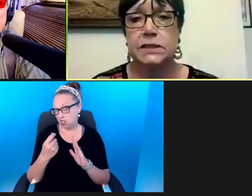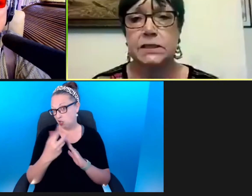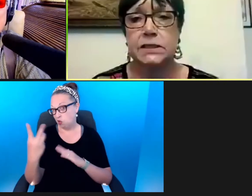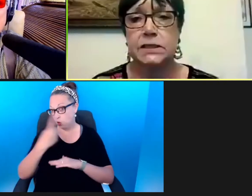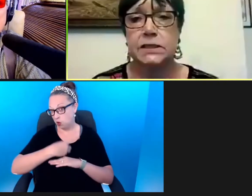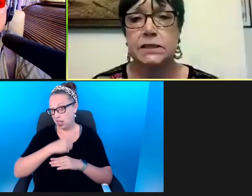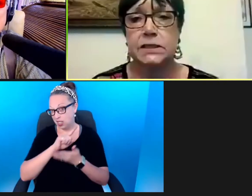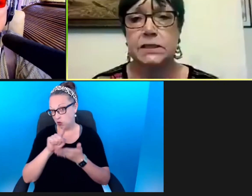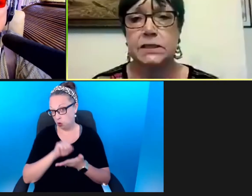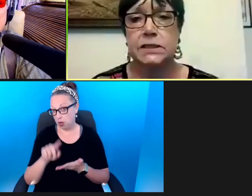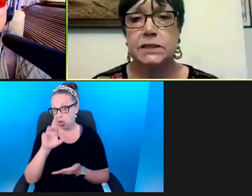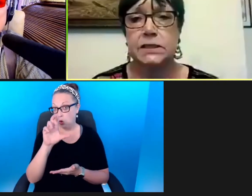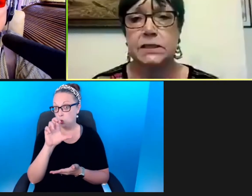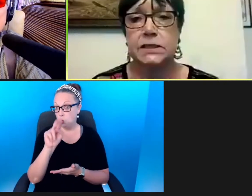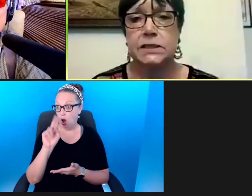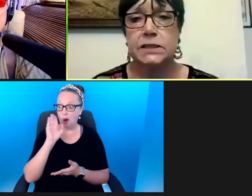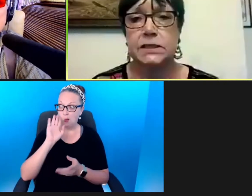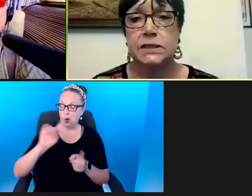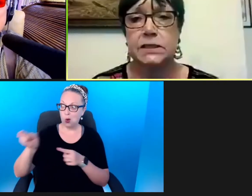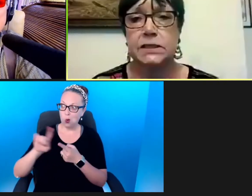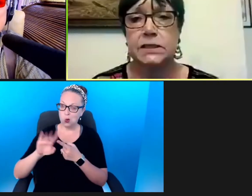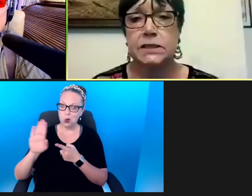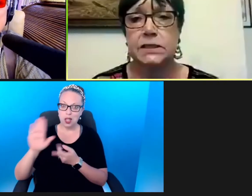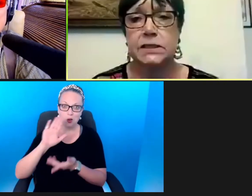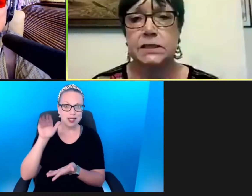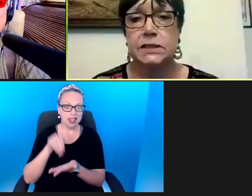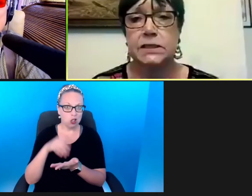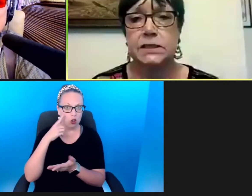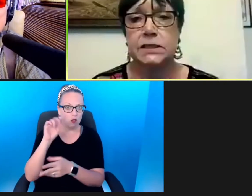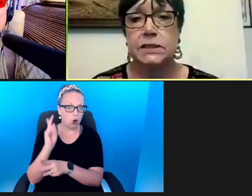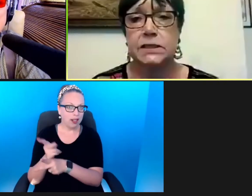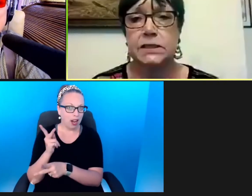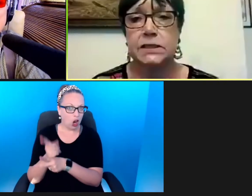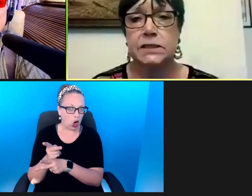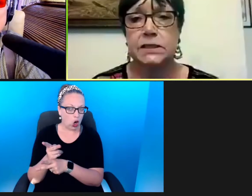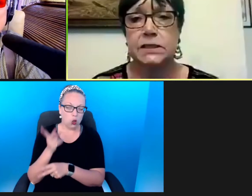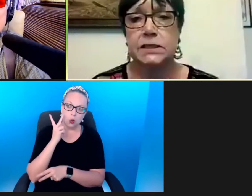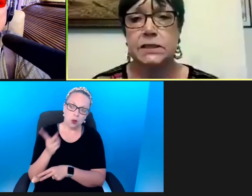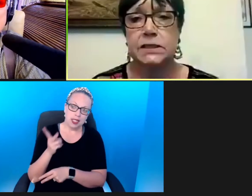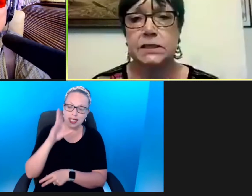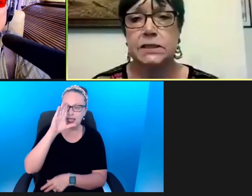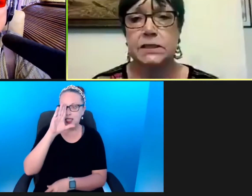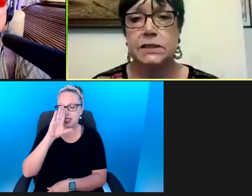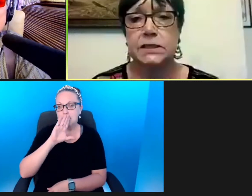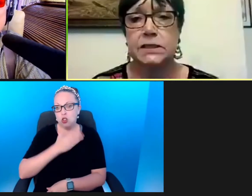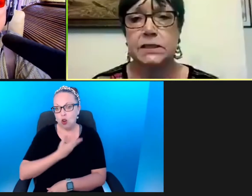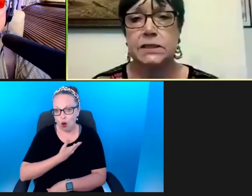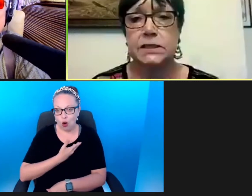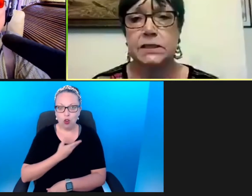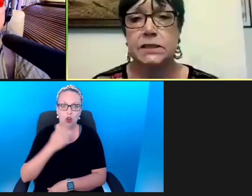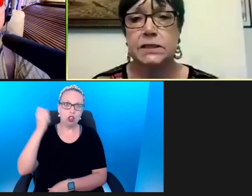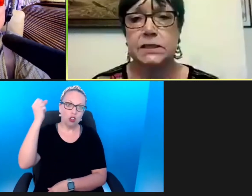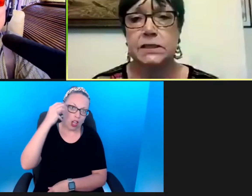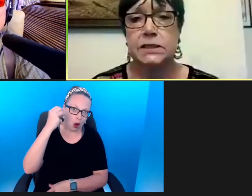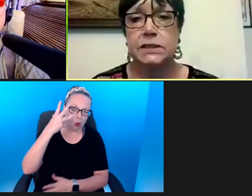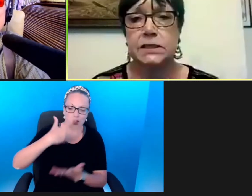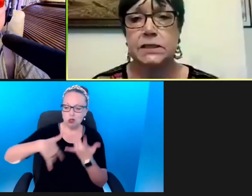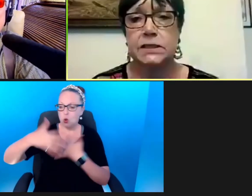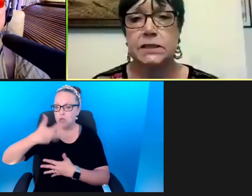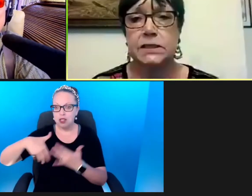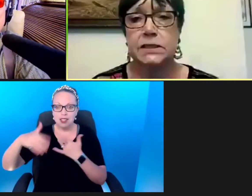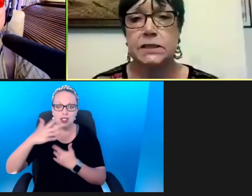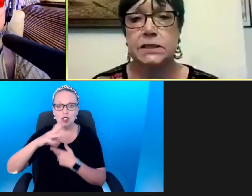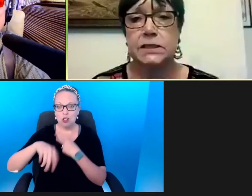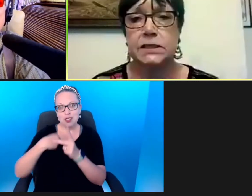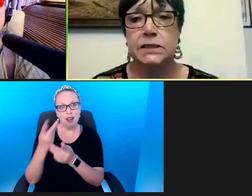that Ron goes to their center for care, to see his daughter, for showers, for socialization kinds of